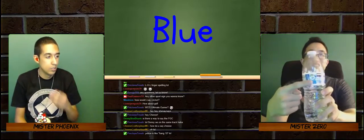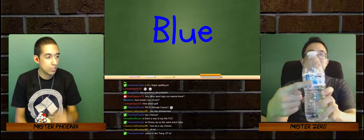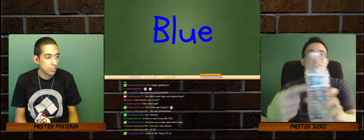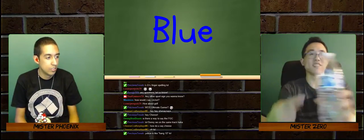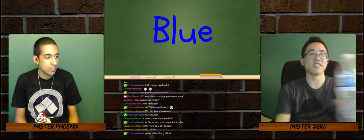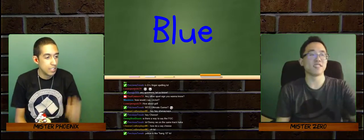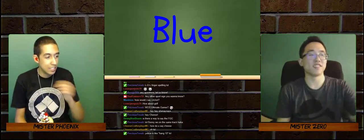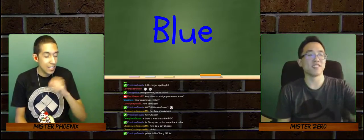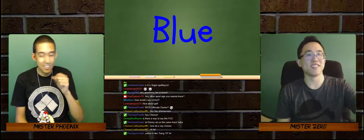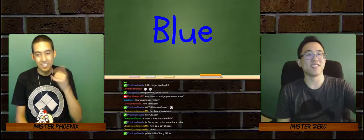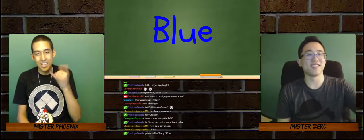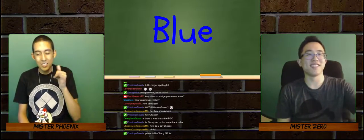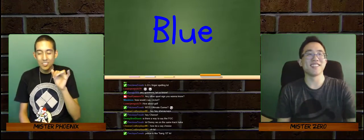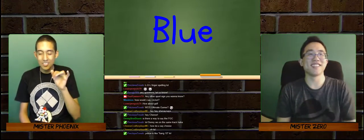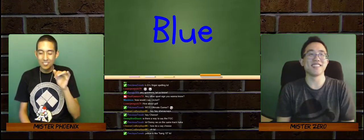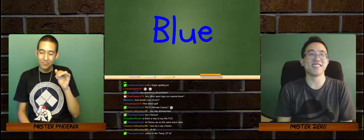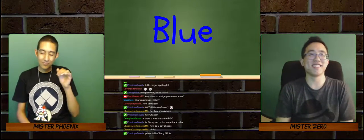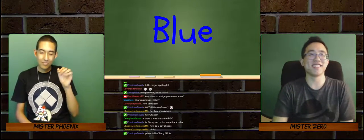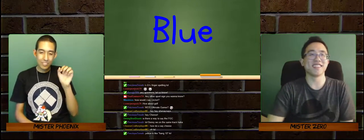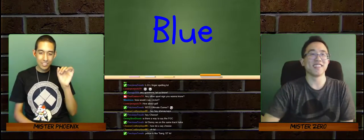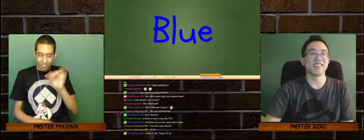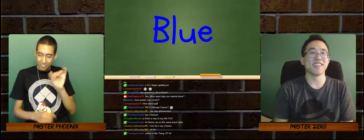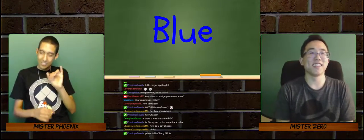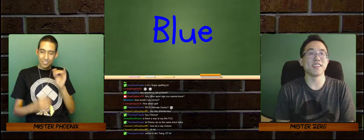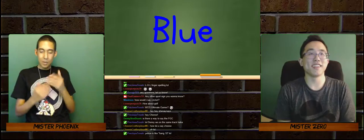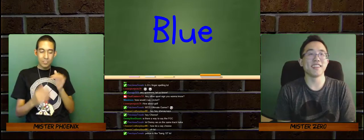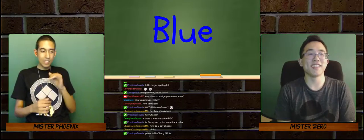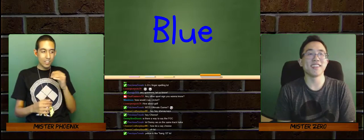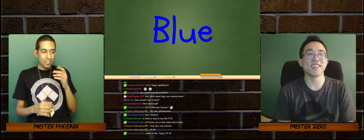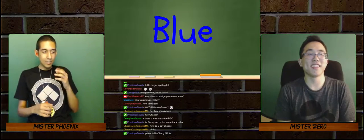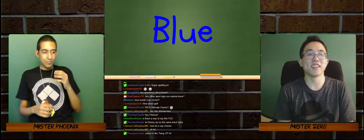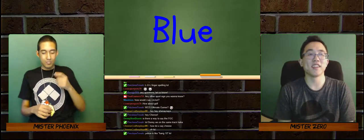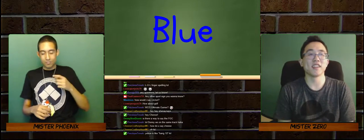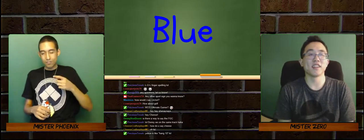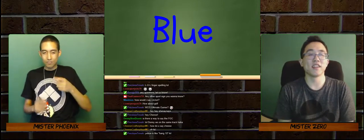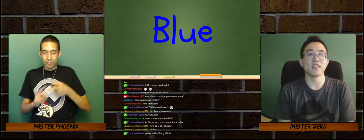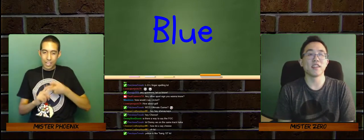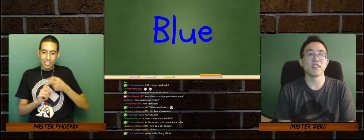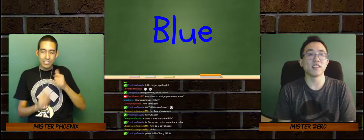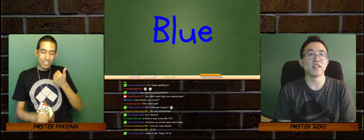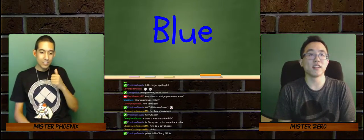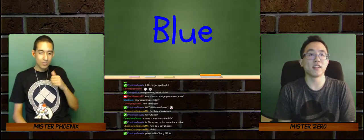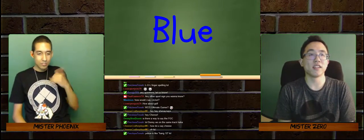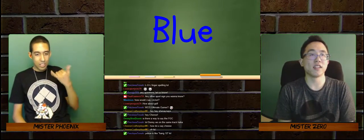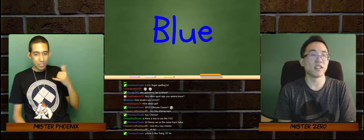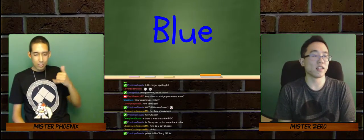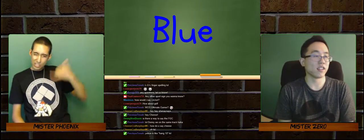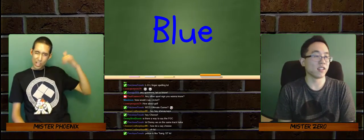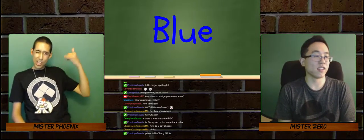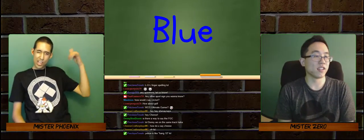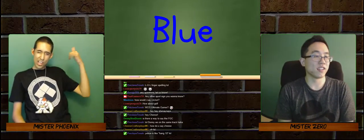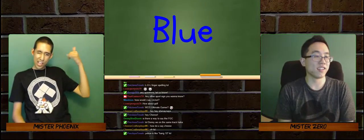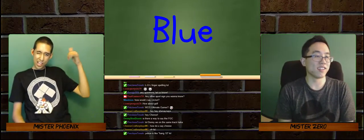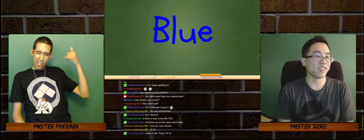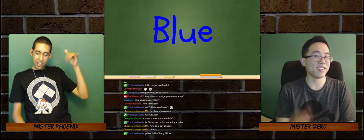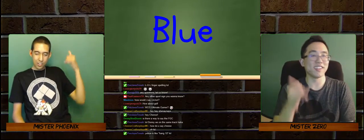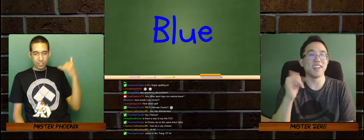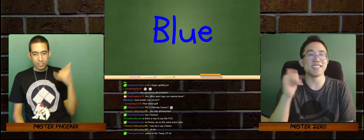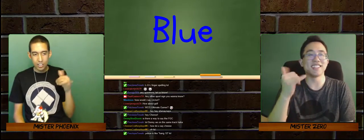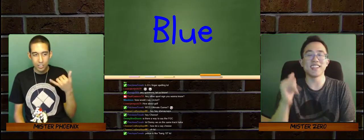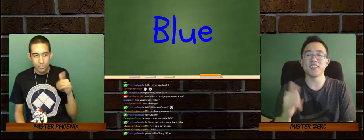blue. Yeah, yellow. It's almost like paint tint. Yellow.